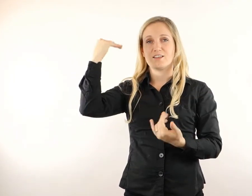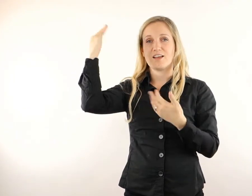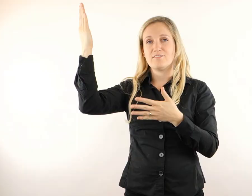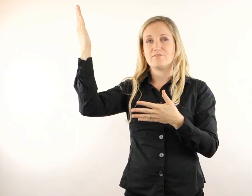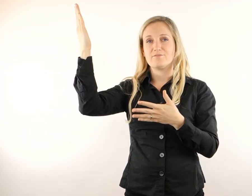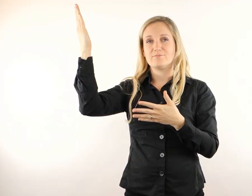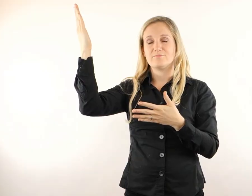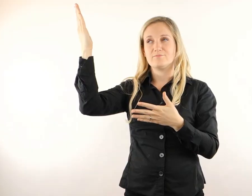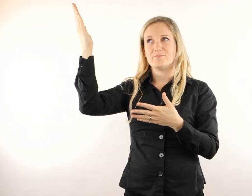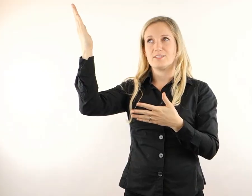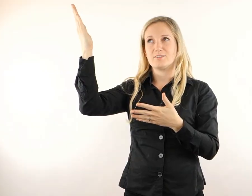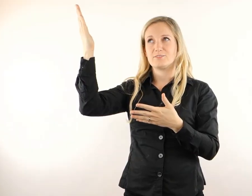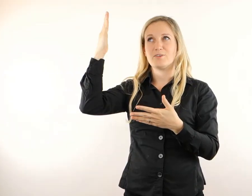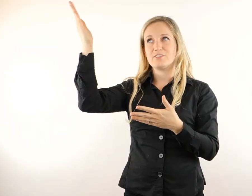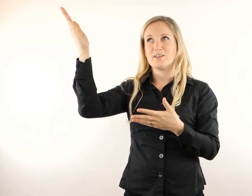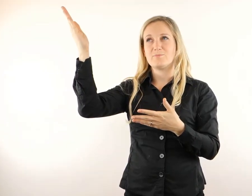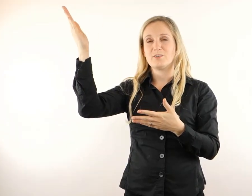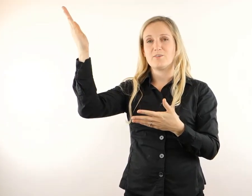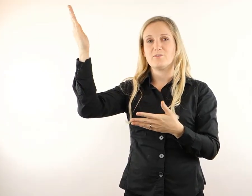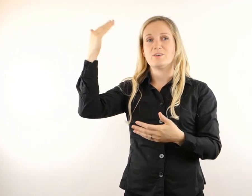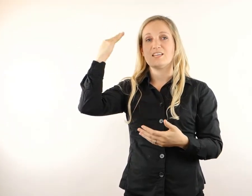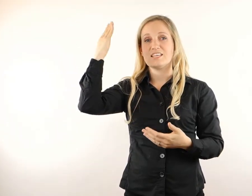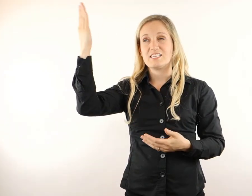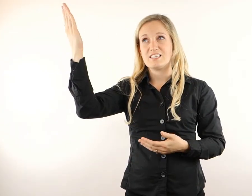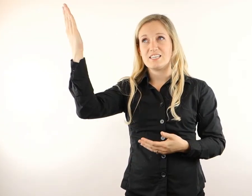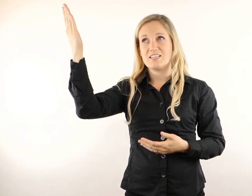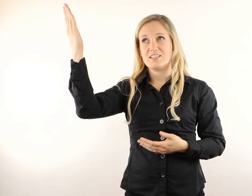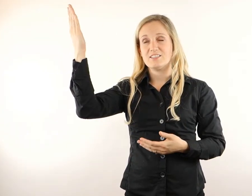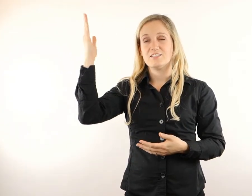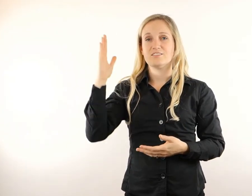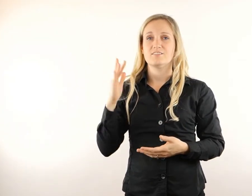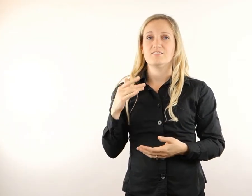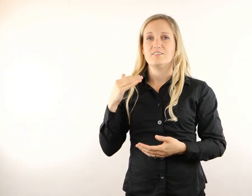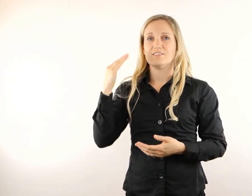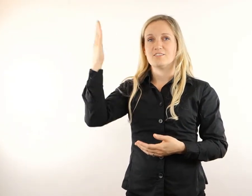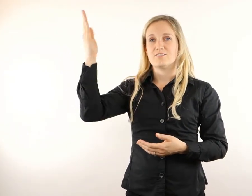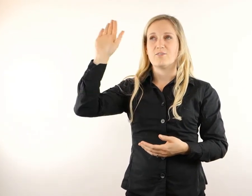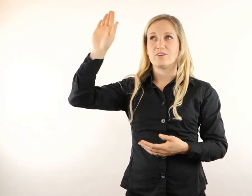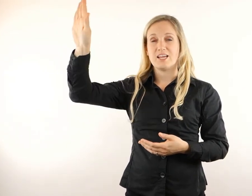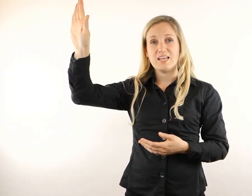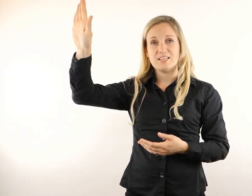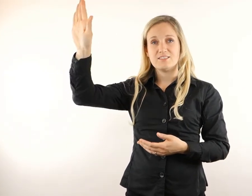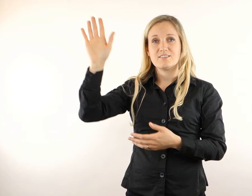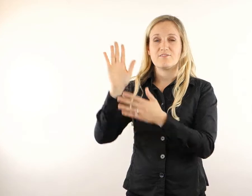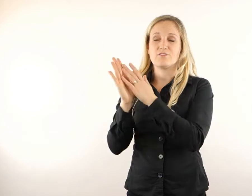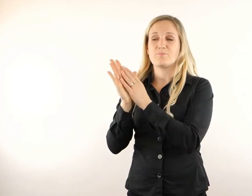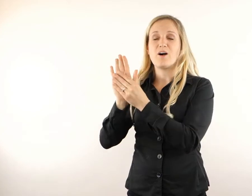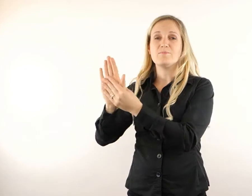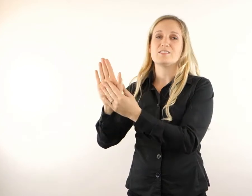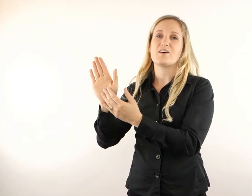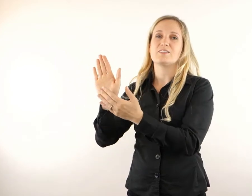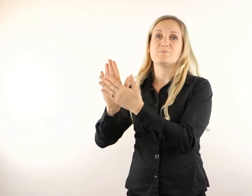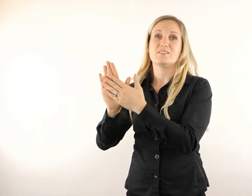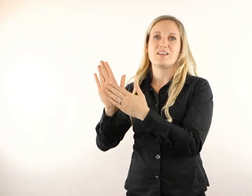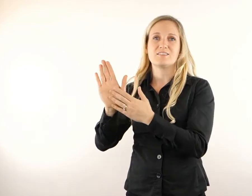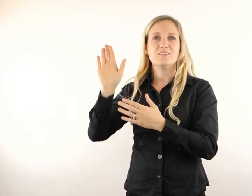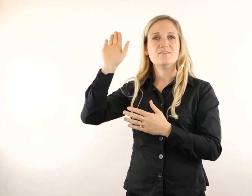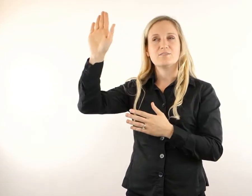kind of right there. So every time we go he or his, if your palm is out, it's possessive. So it's